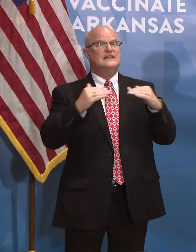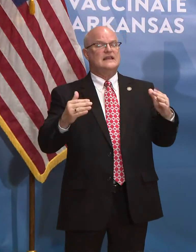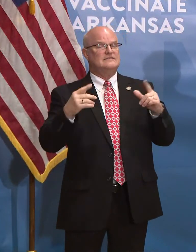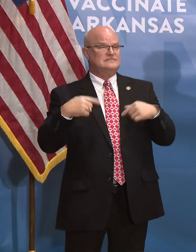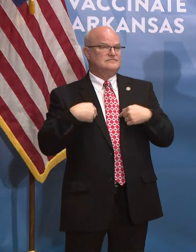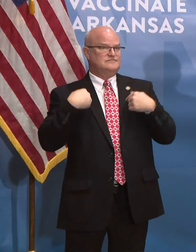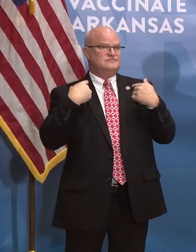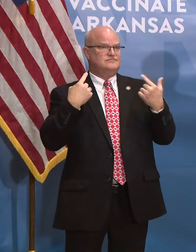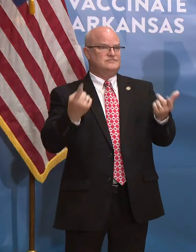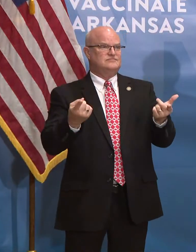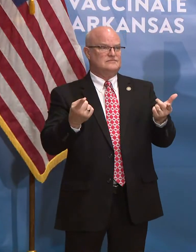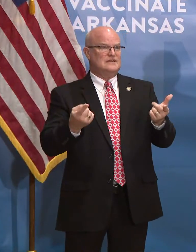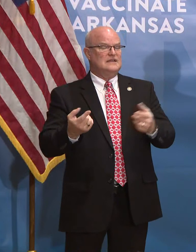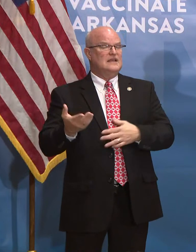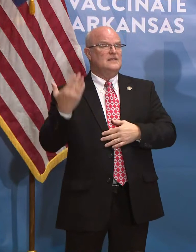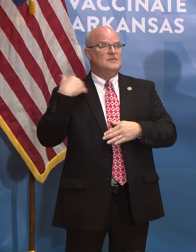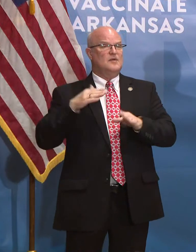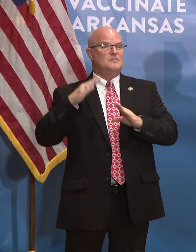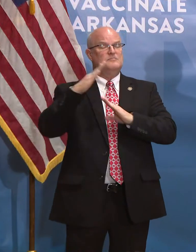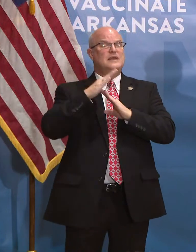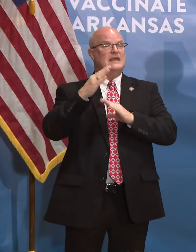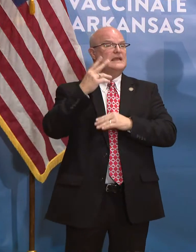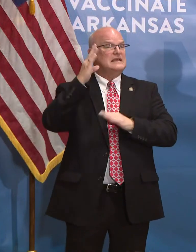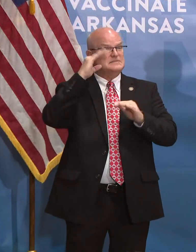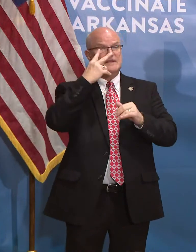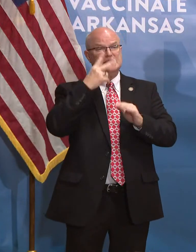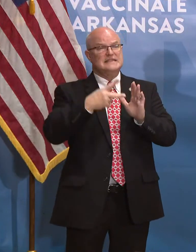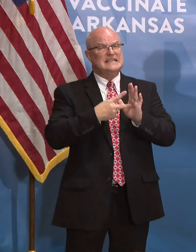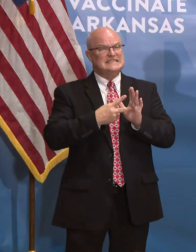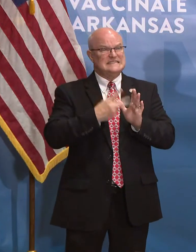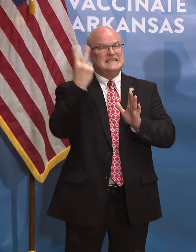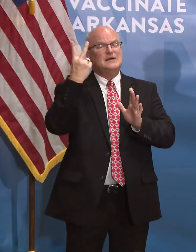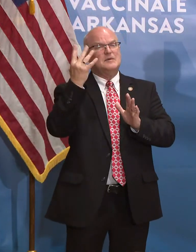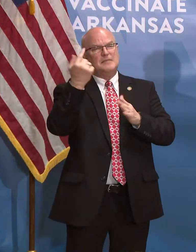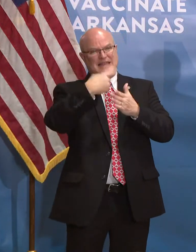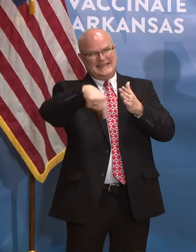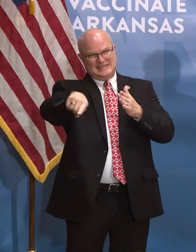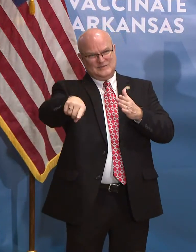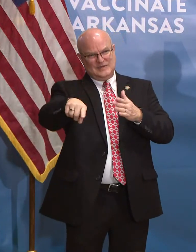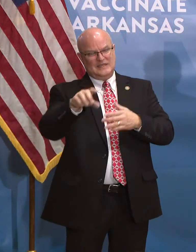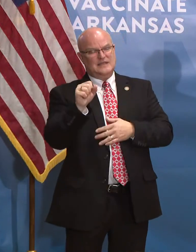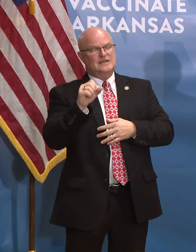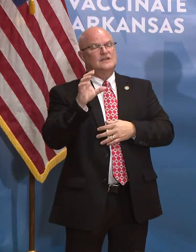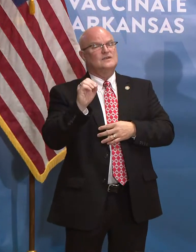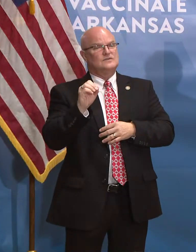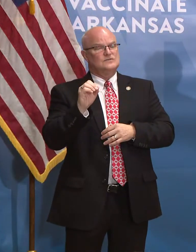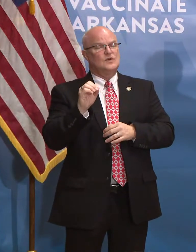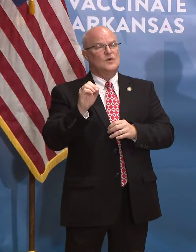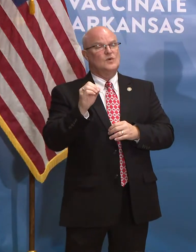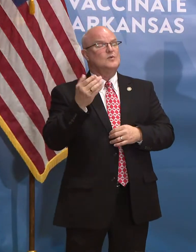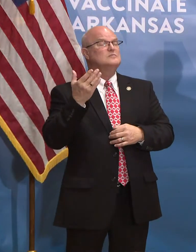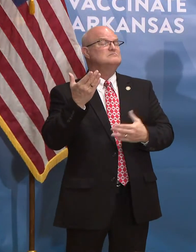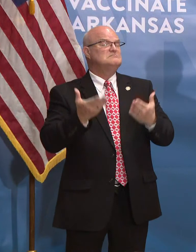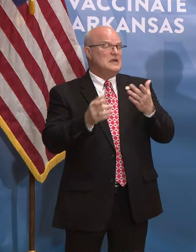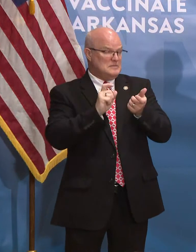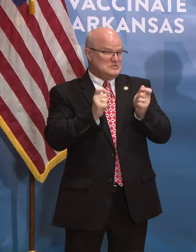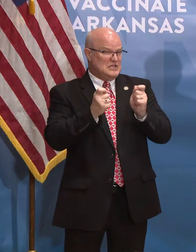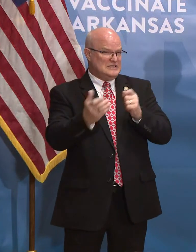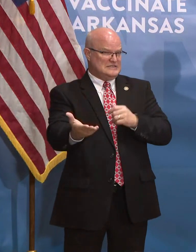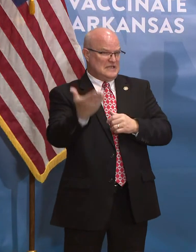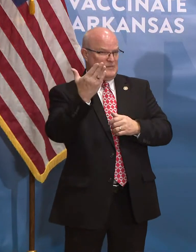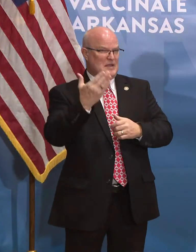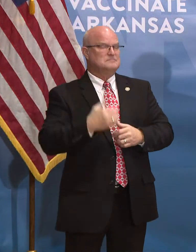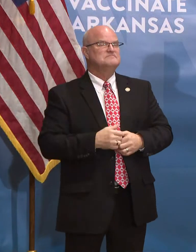were at the previous peak, and we expect to see that double by next week. So there may be changes